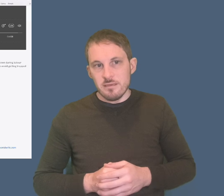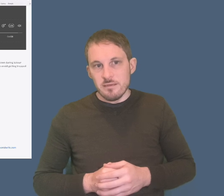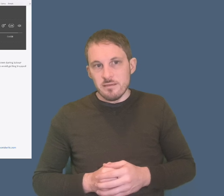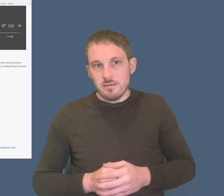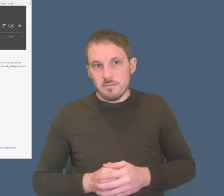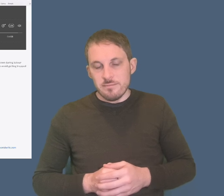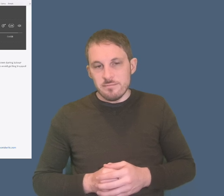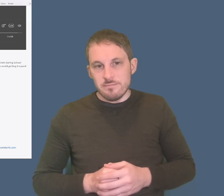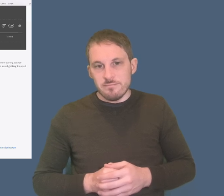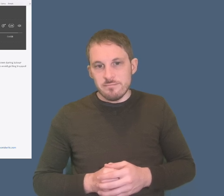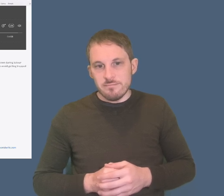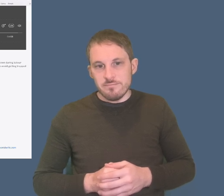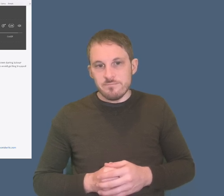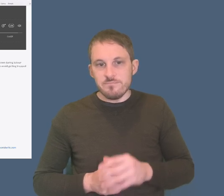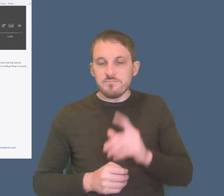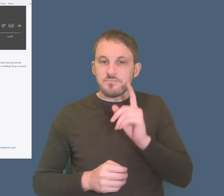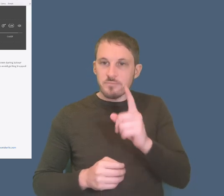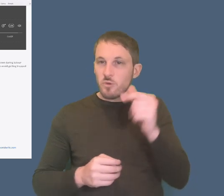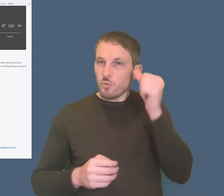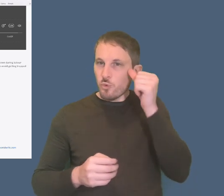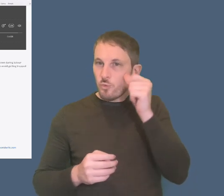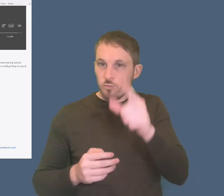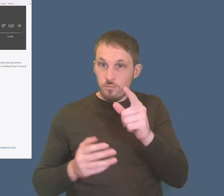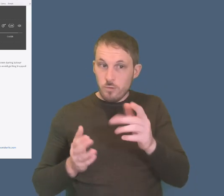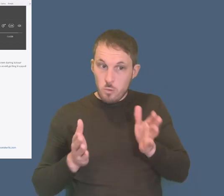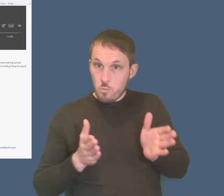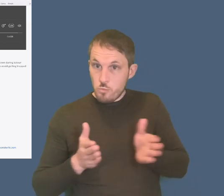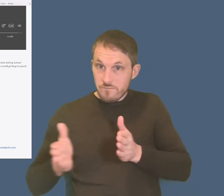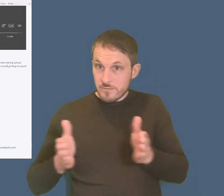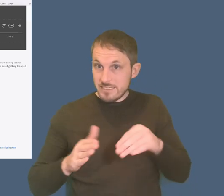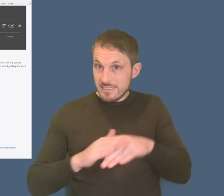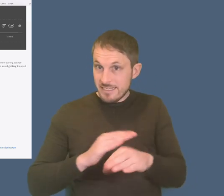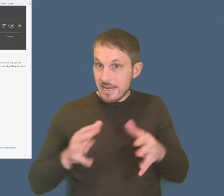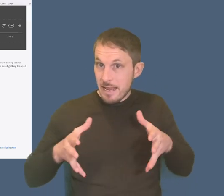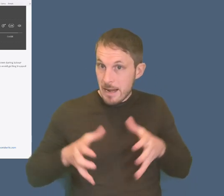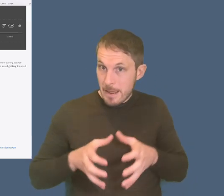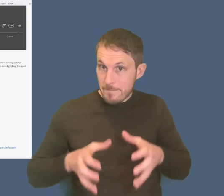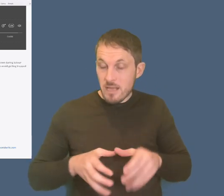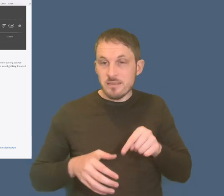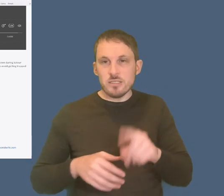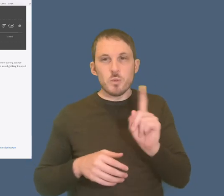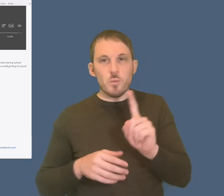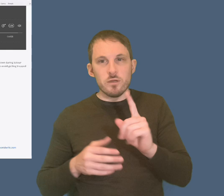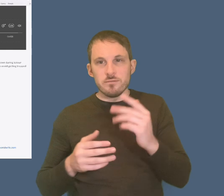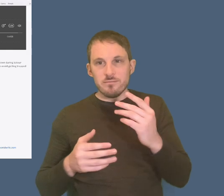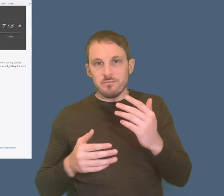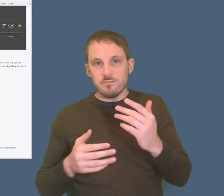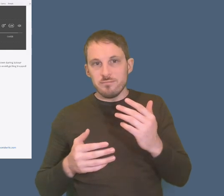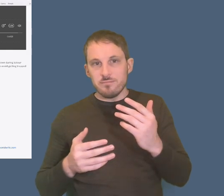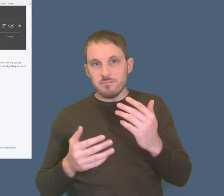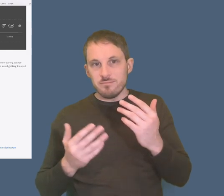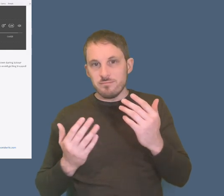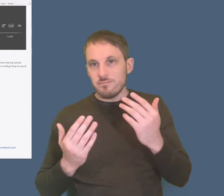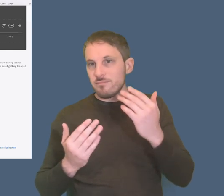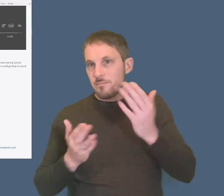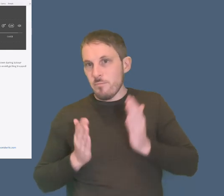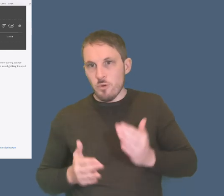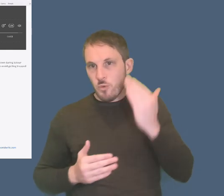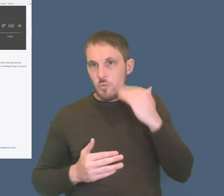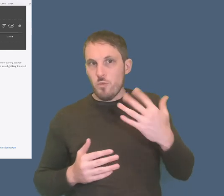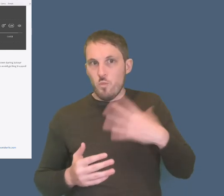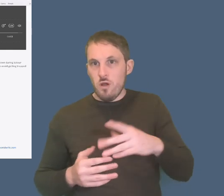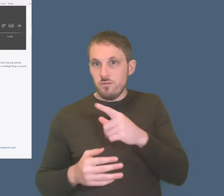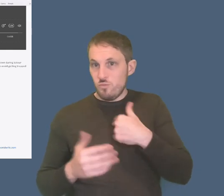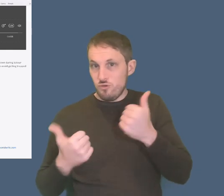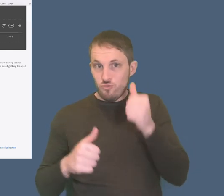flow. And we know that movement in labor is what the body and what women want to do. We also know from